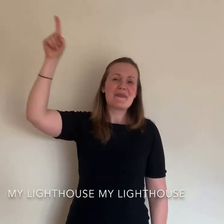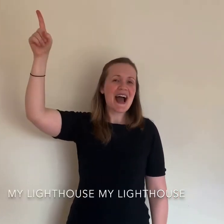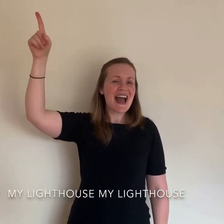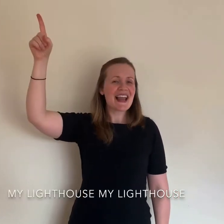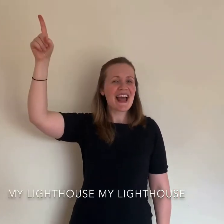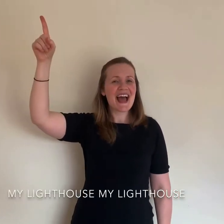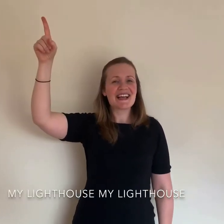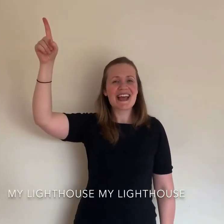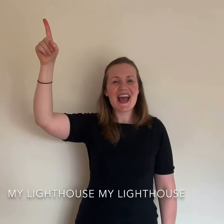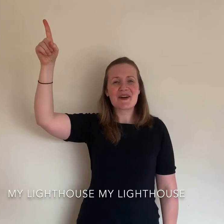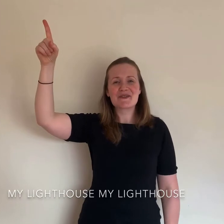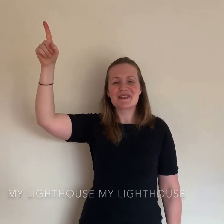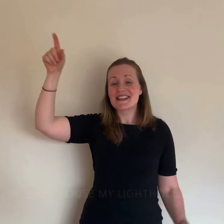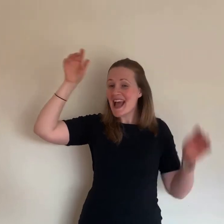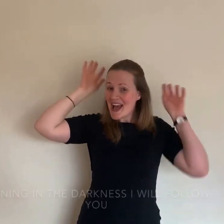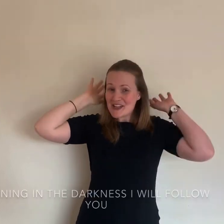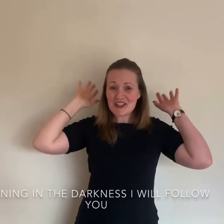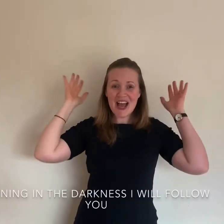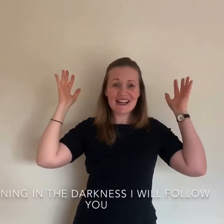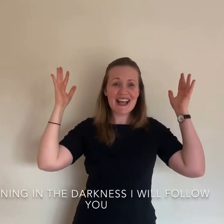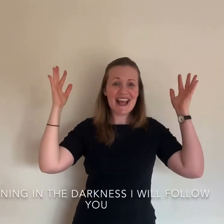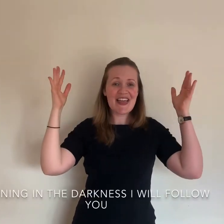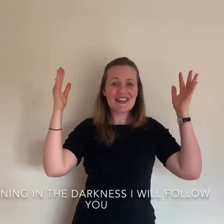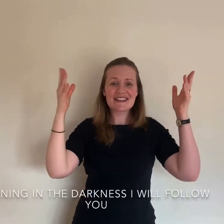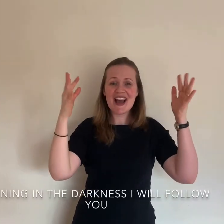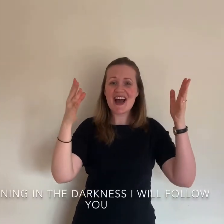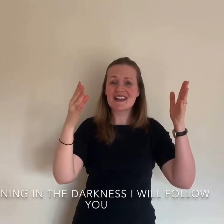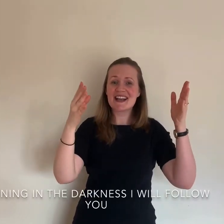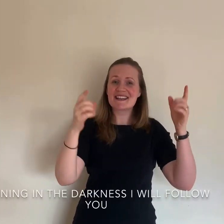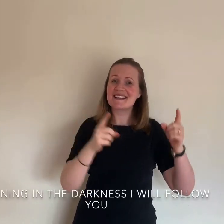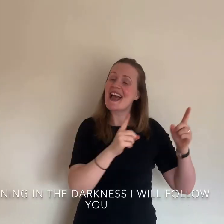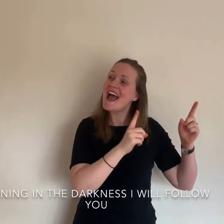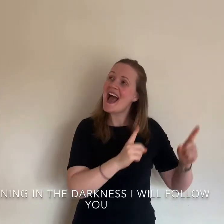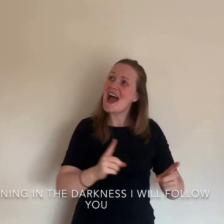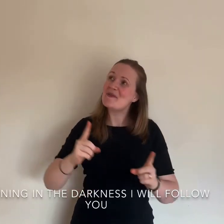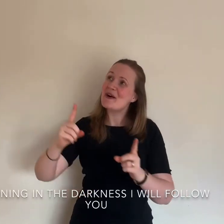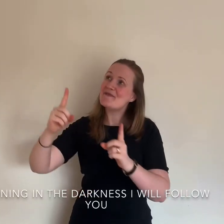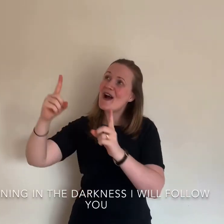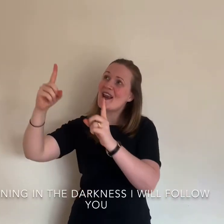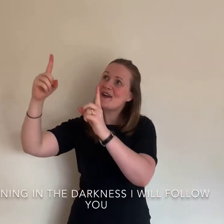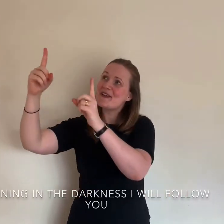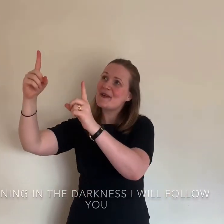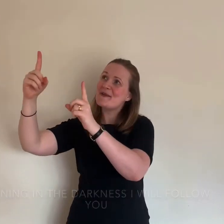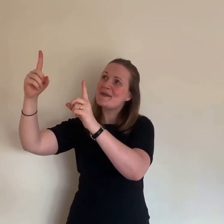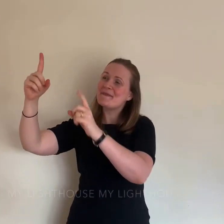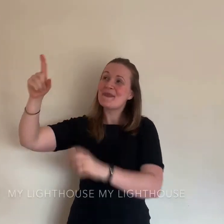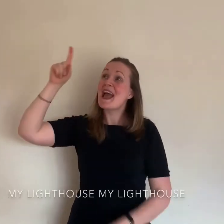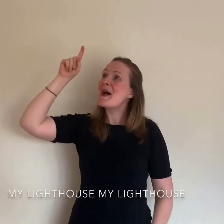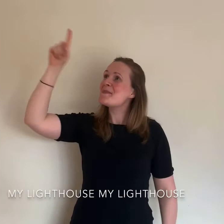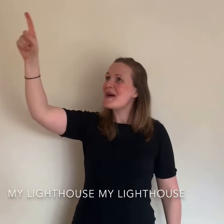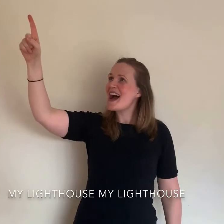My lighthouse, shining in the darkness, I will follow you.